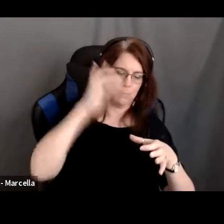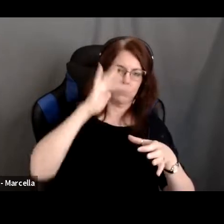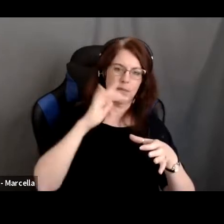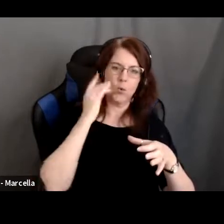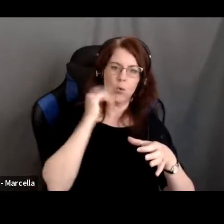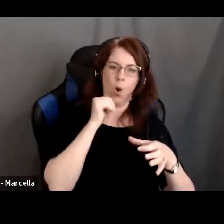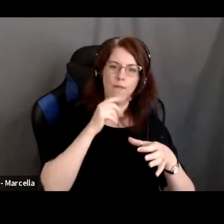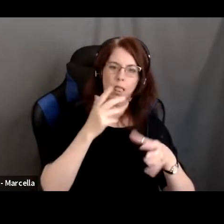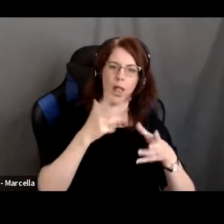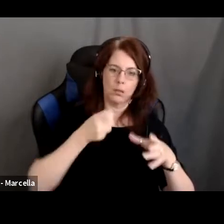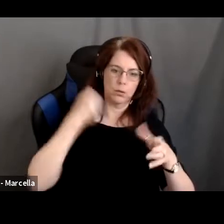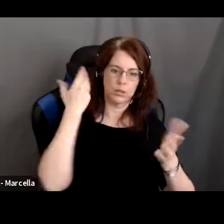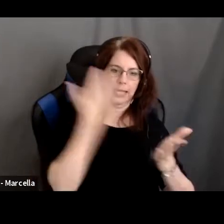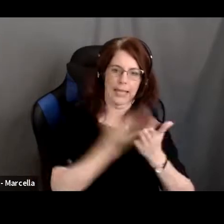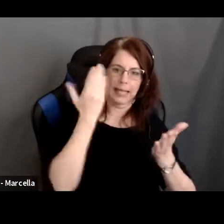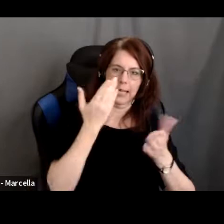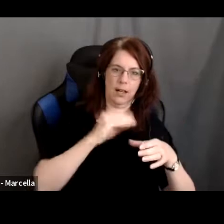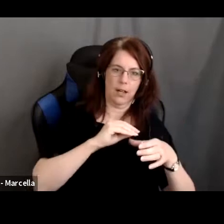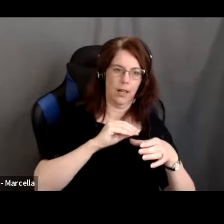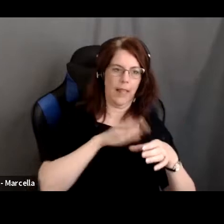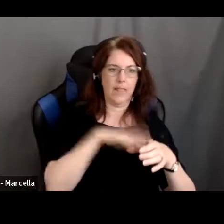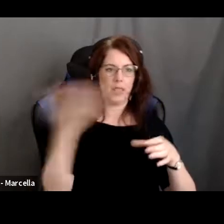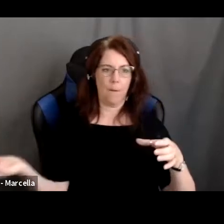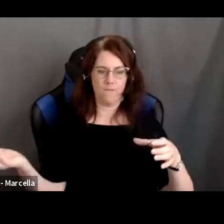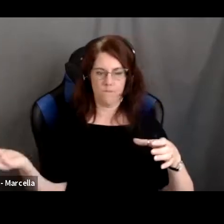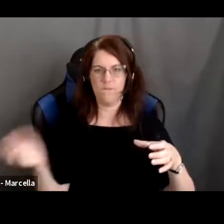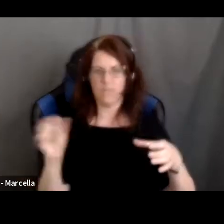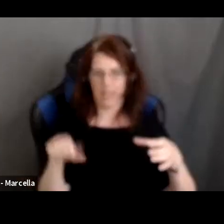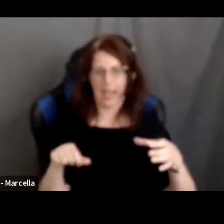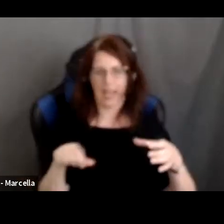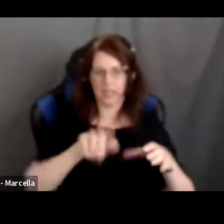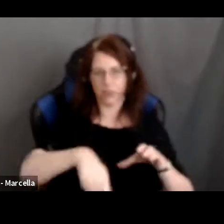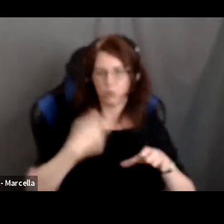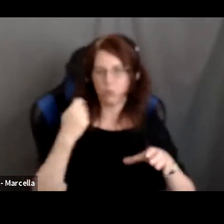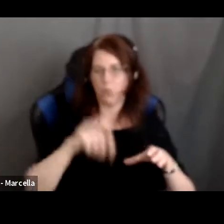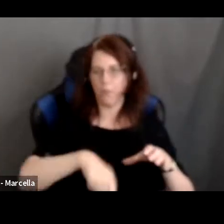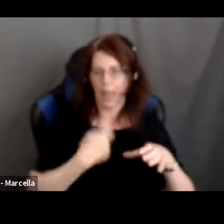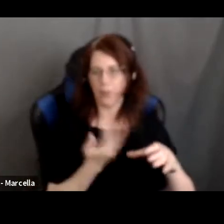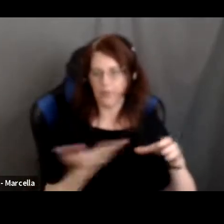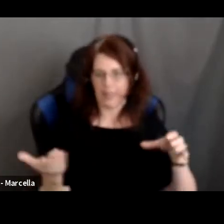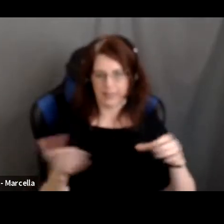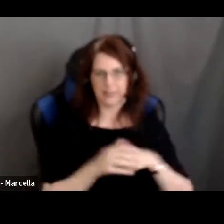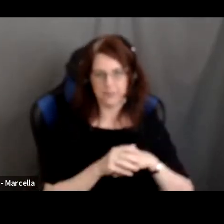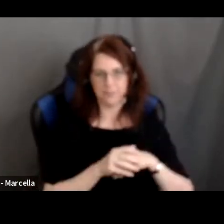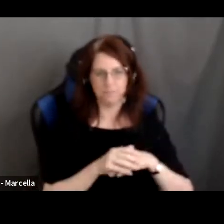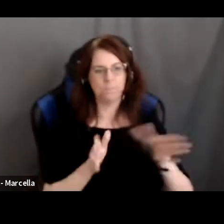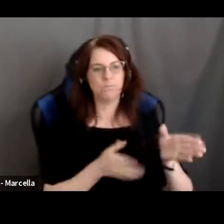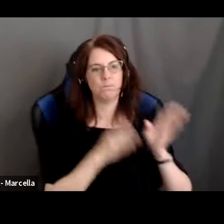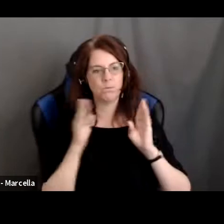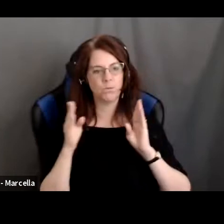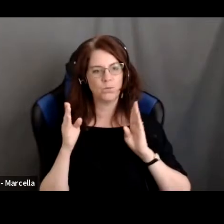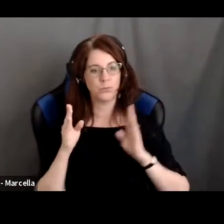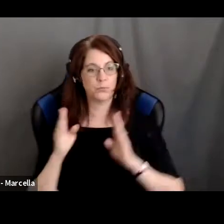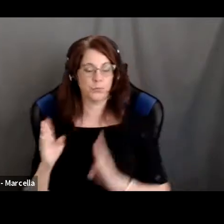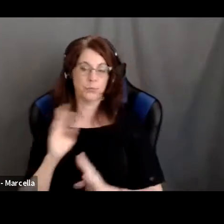have a lot of motor control, you just hit it and then you can knock the top off and scoop out the ingredients that you need. In the